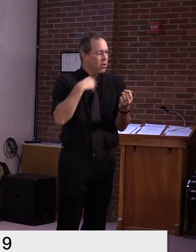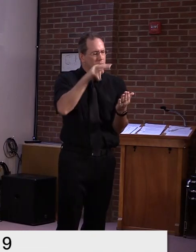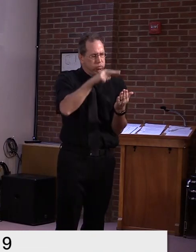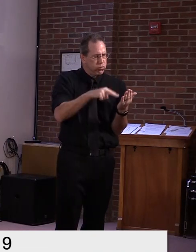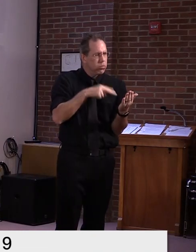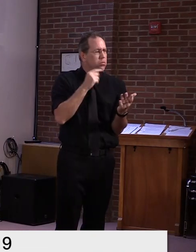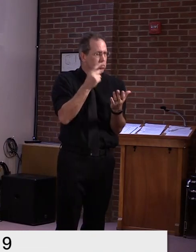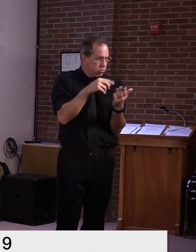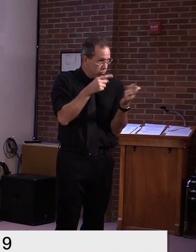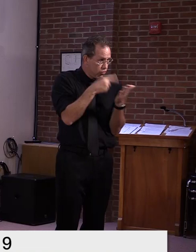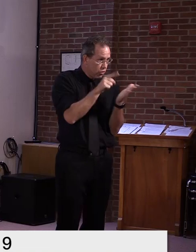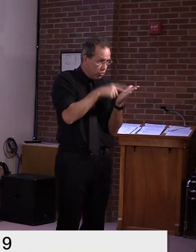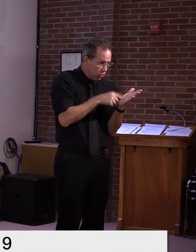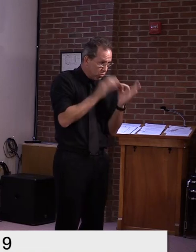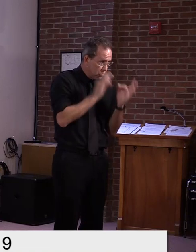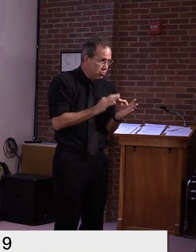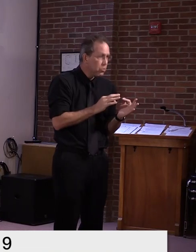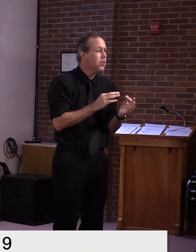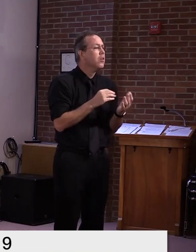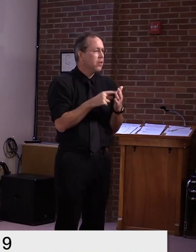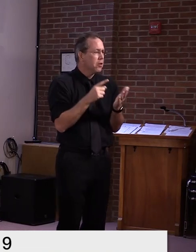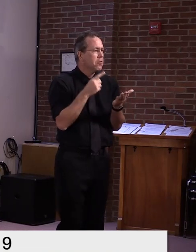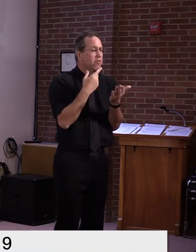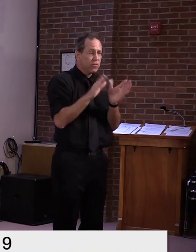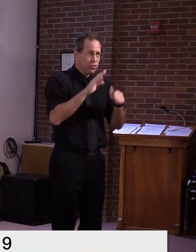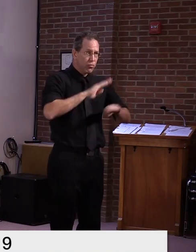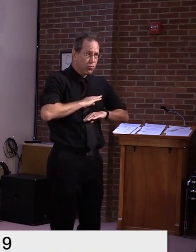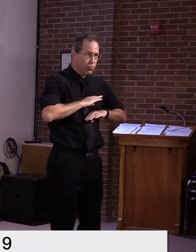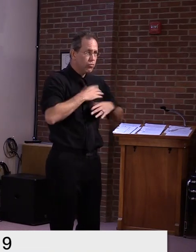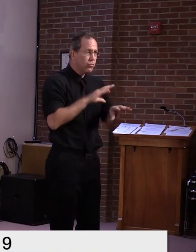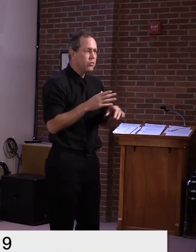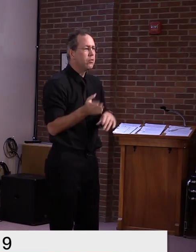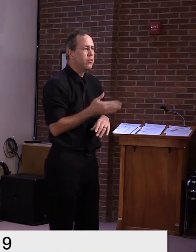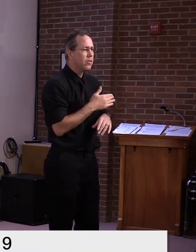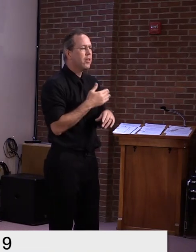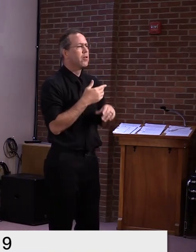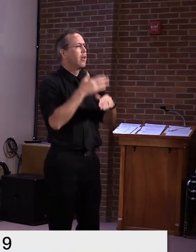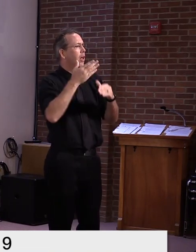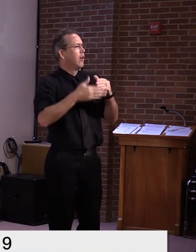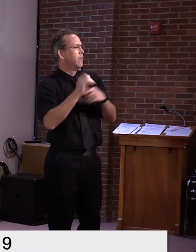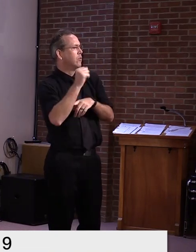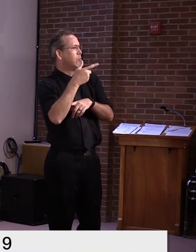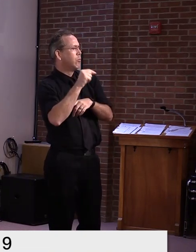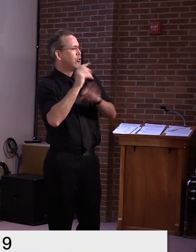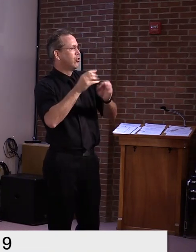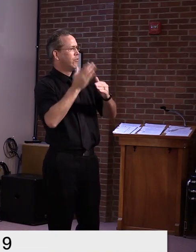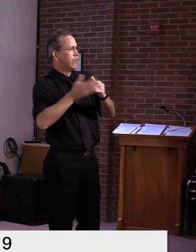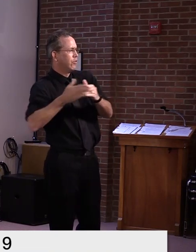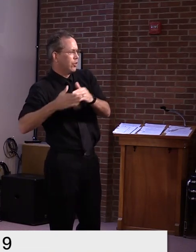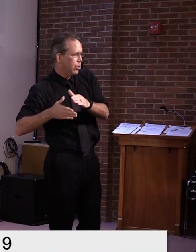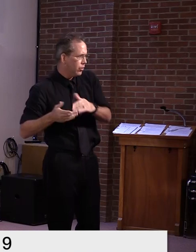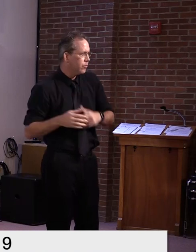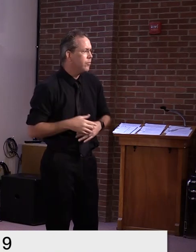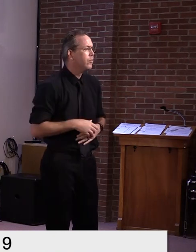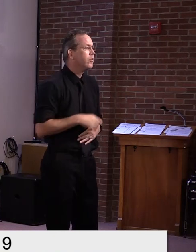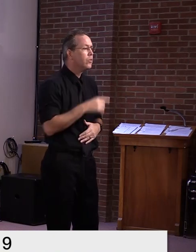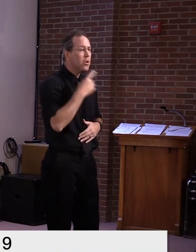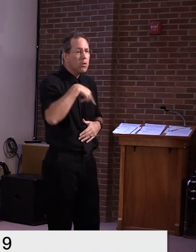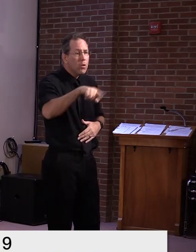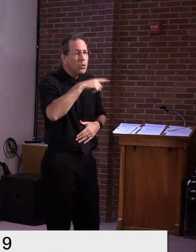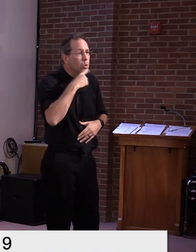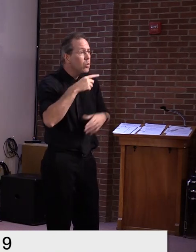by mid-September. Funding determination will be made for eligible applications on a first-come, first-served